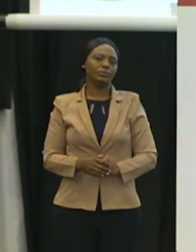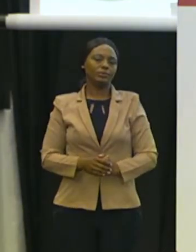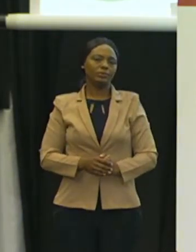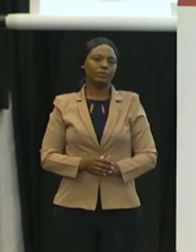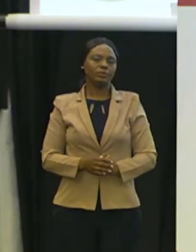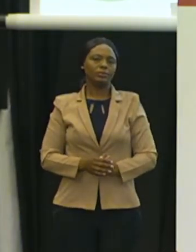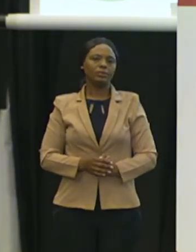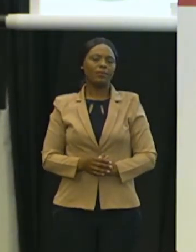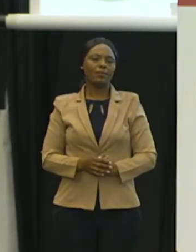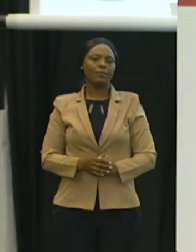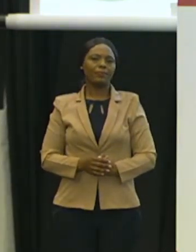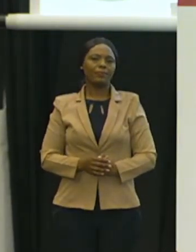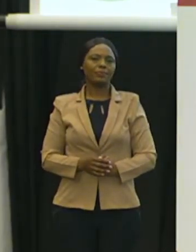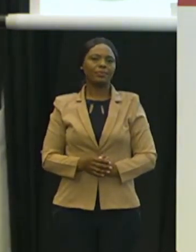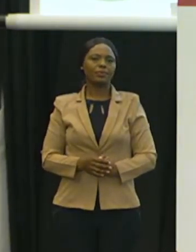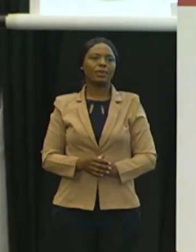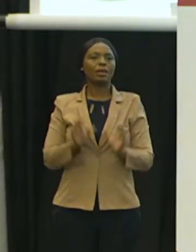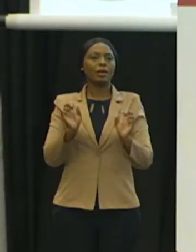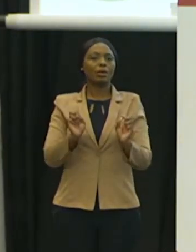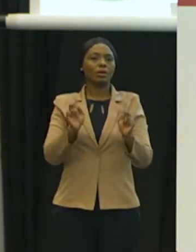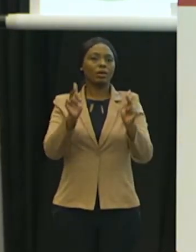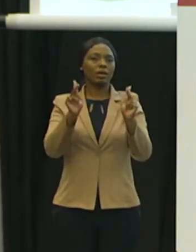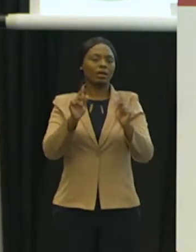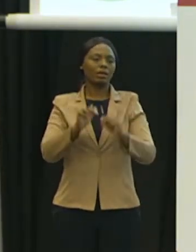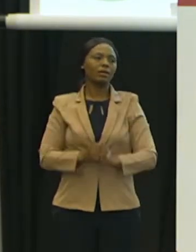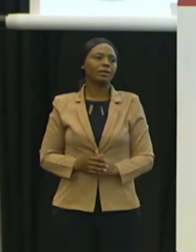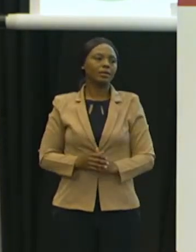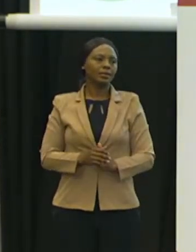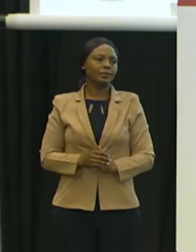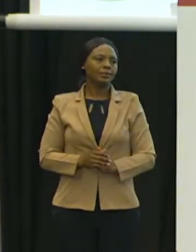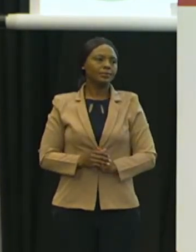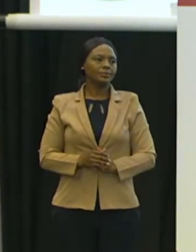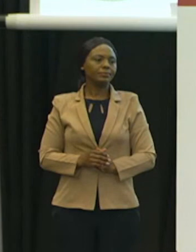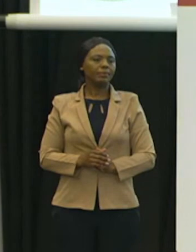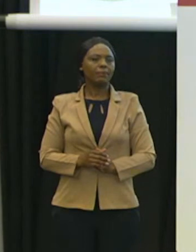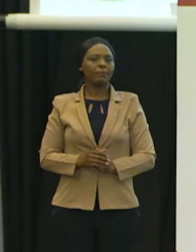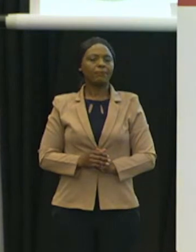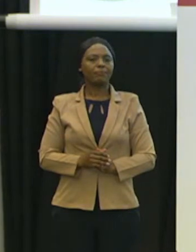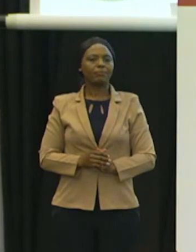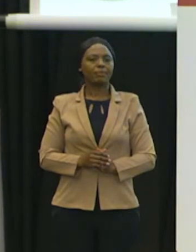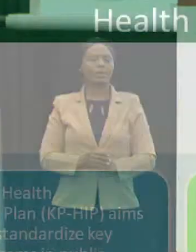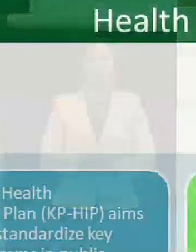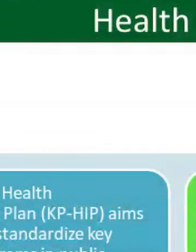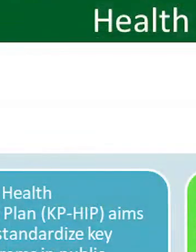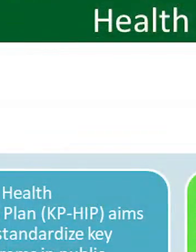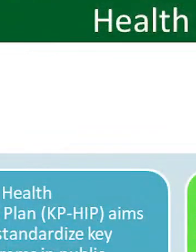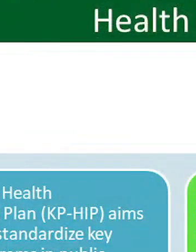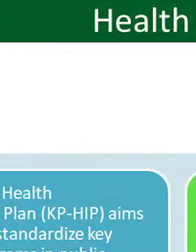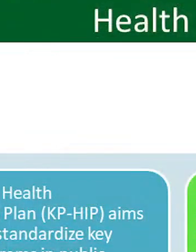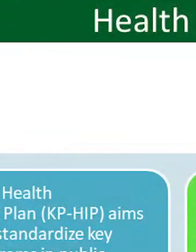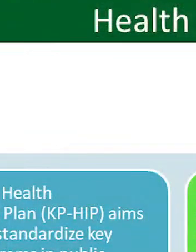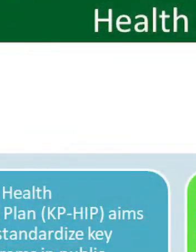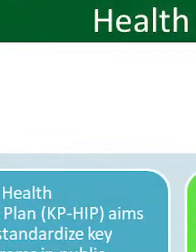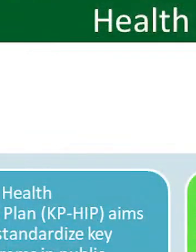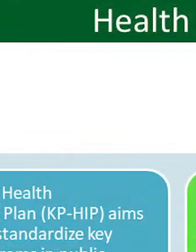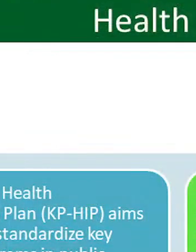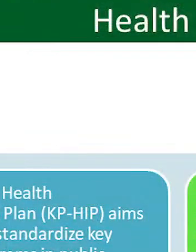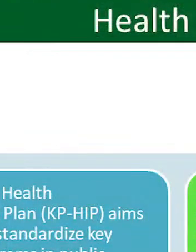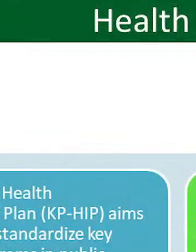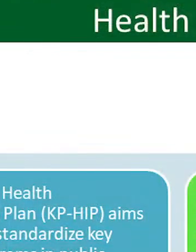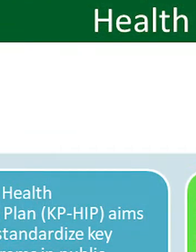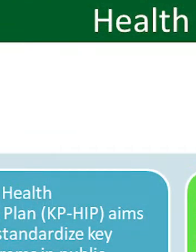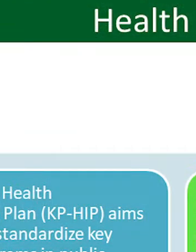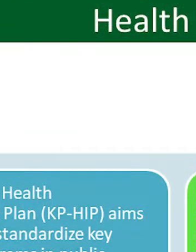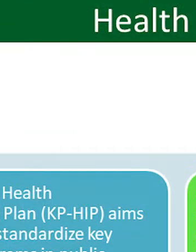Right, here's the slide. So The National Department of Health, has made